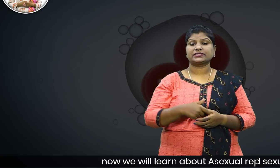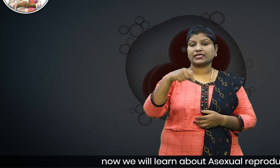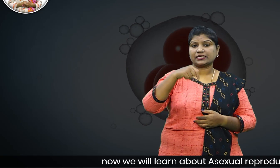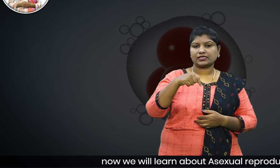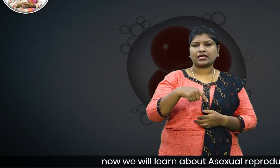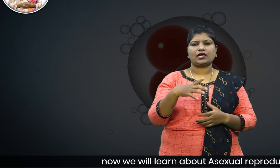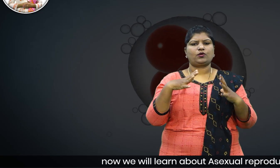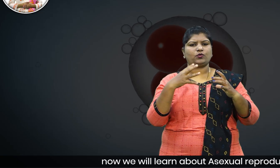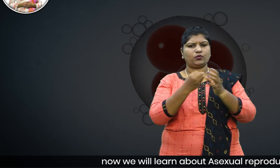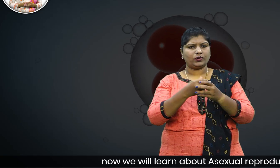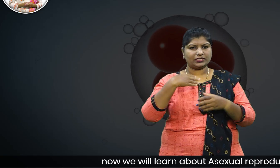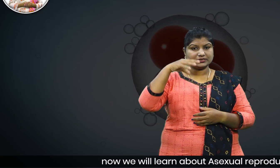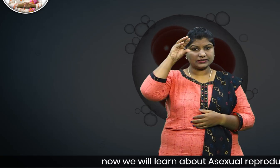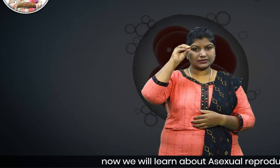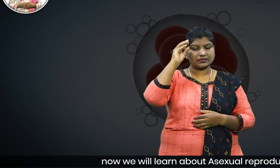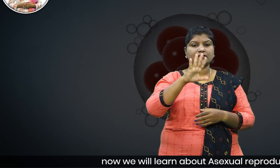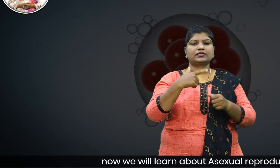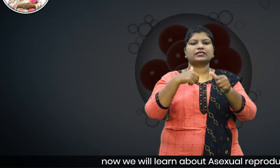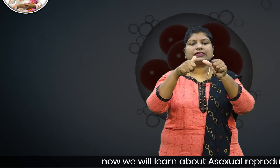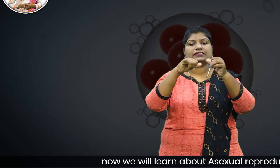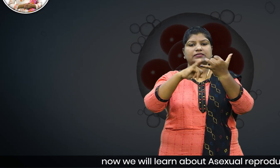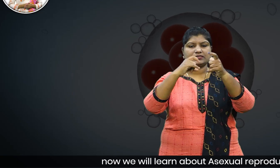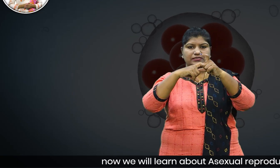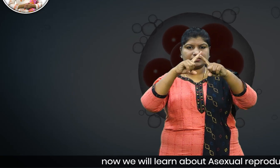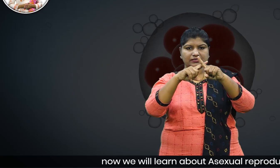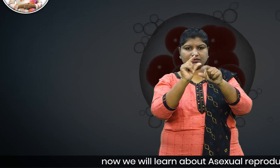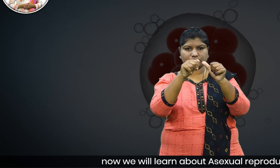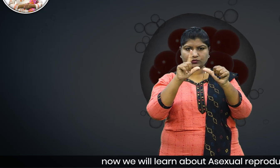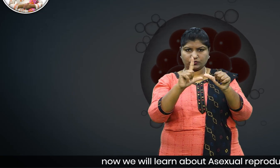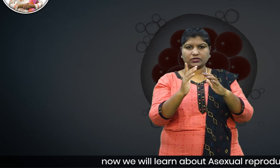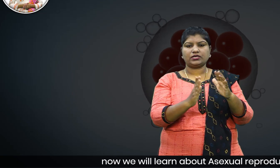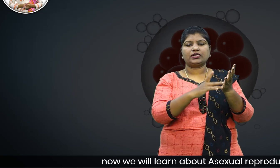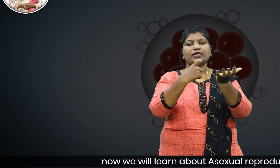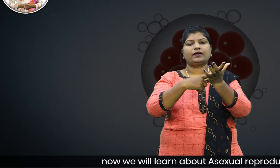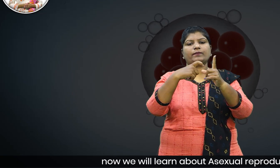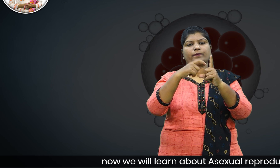Now, we will learn about asexual reproduction.